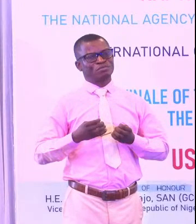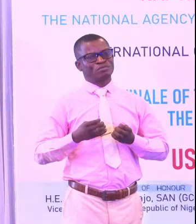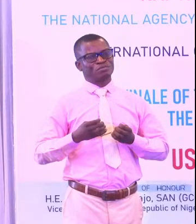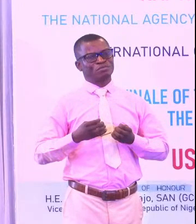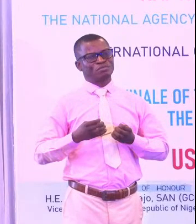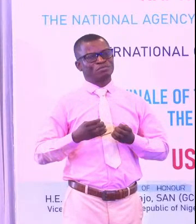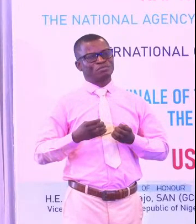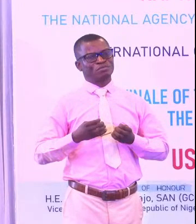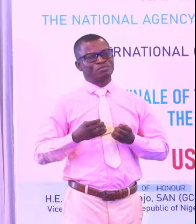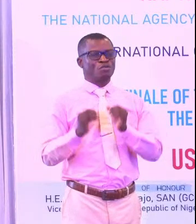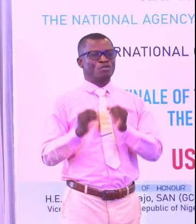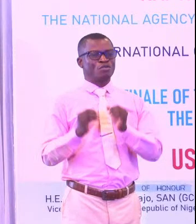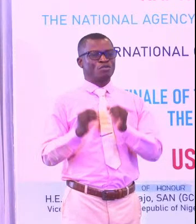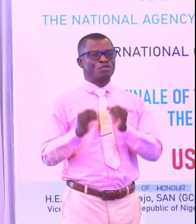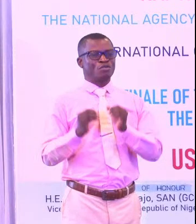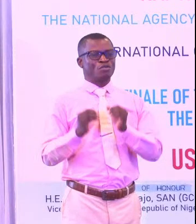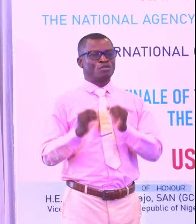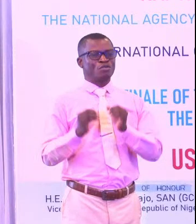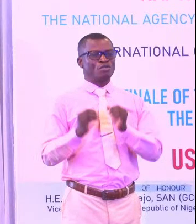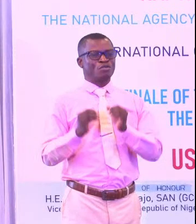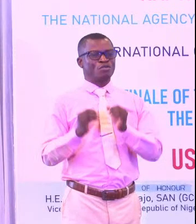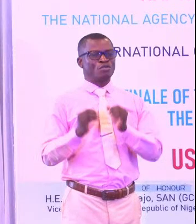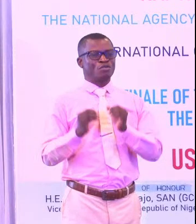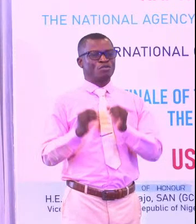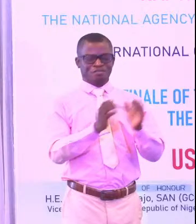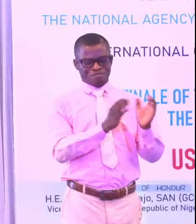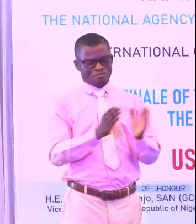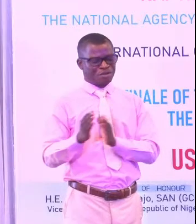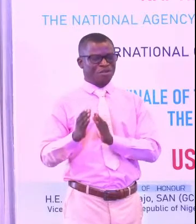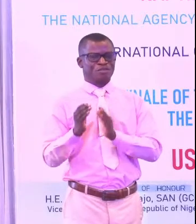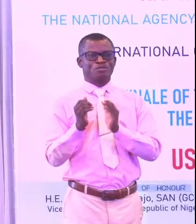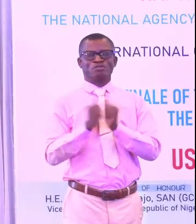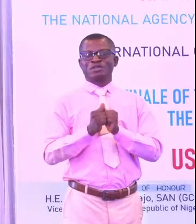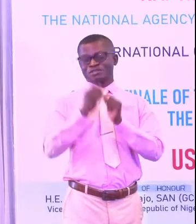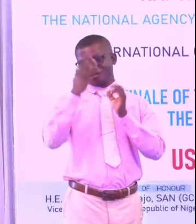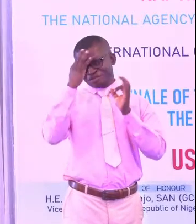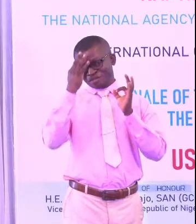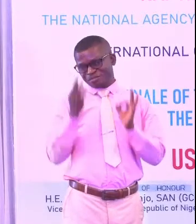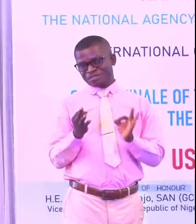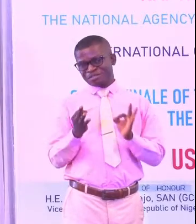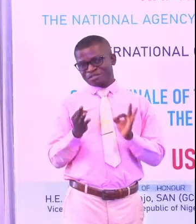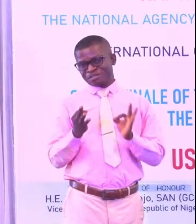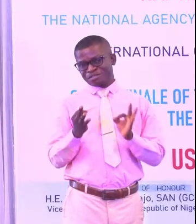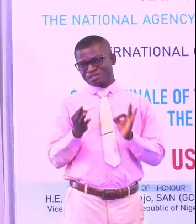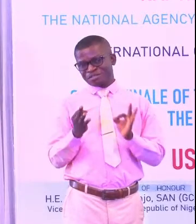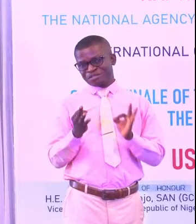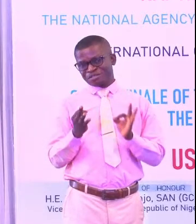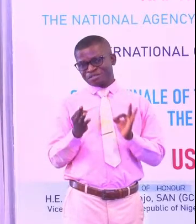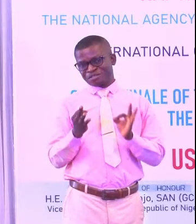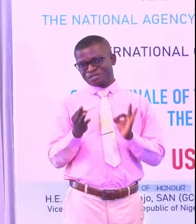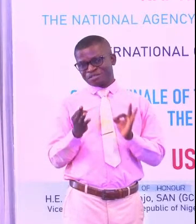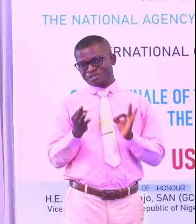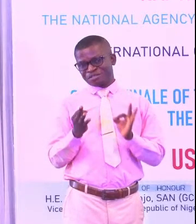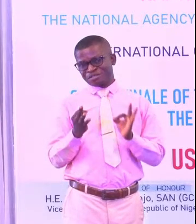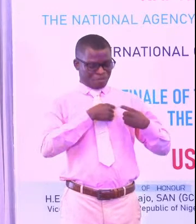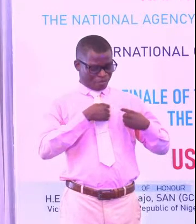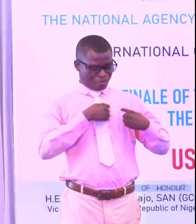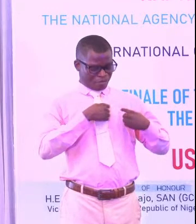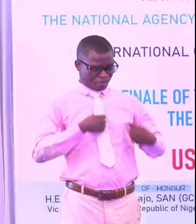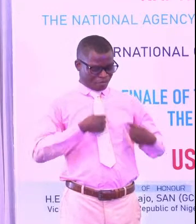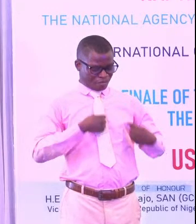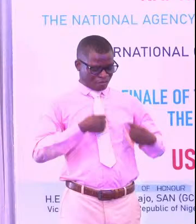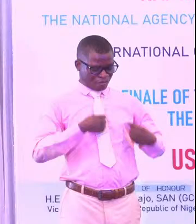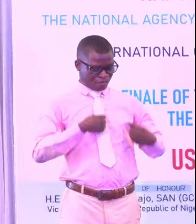with strategy and resolve, not just with our hearts, but we need to use